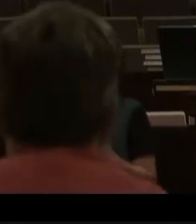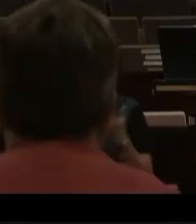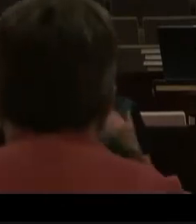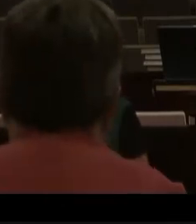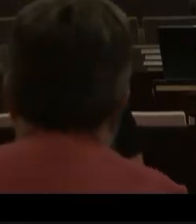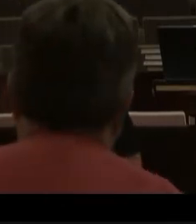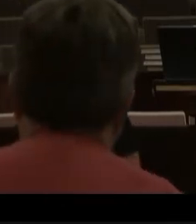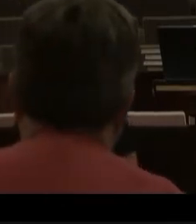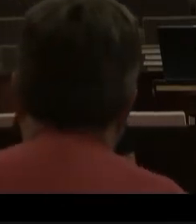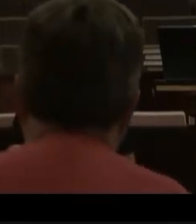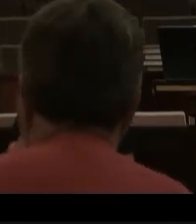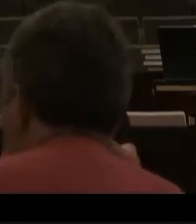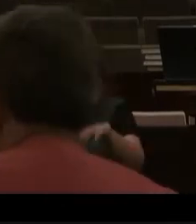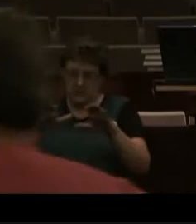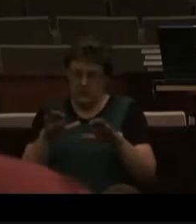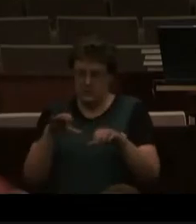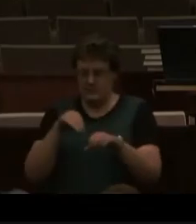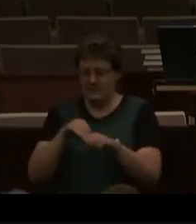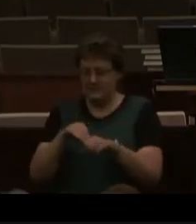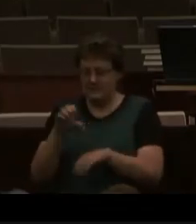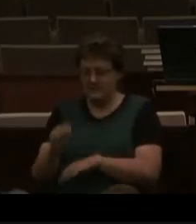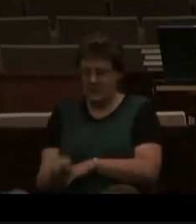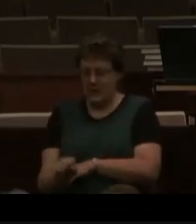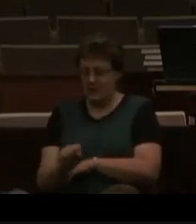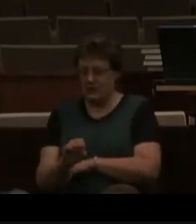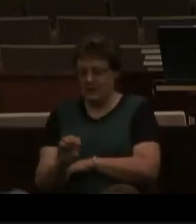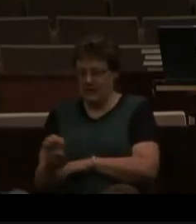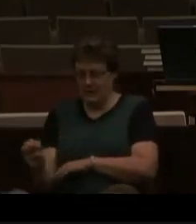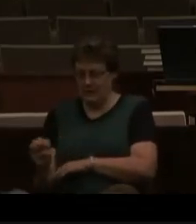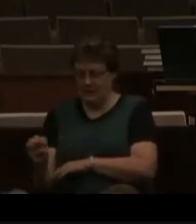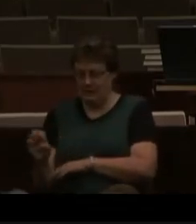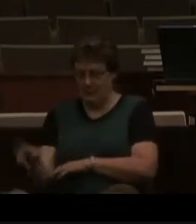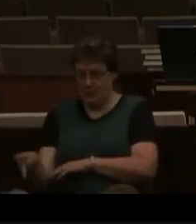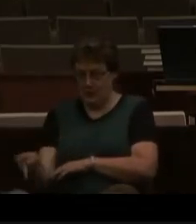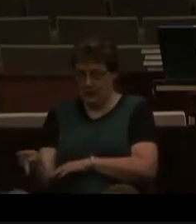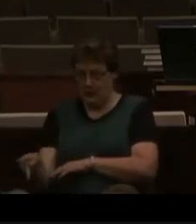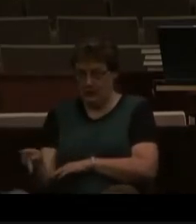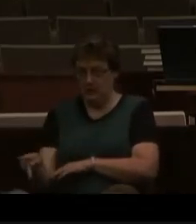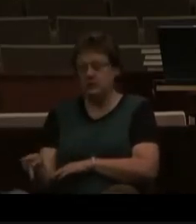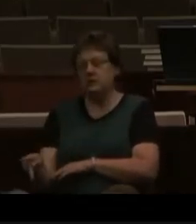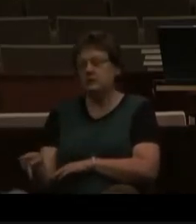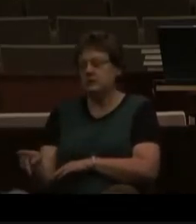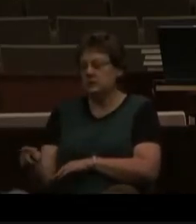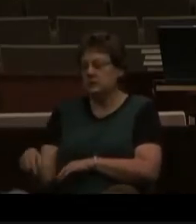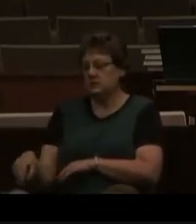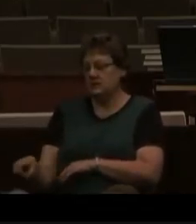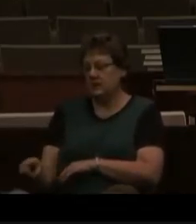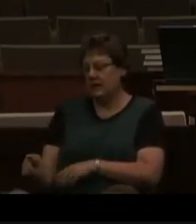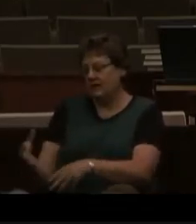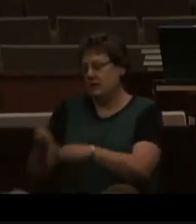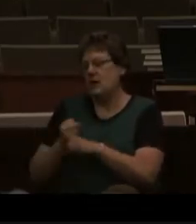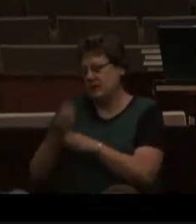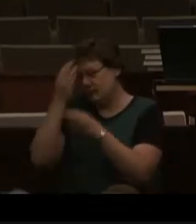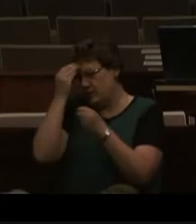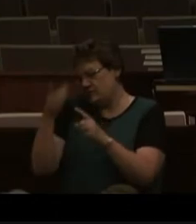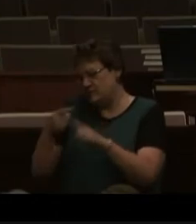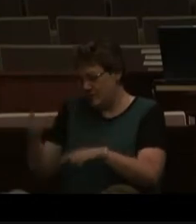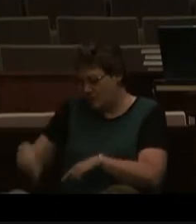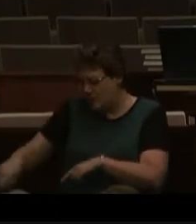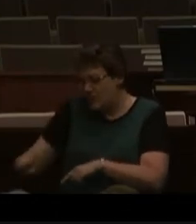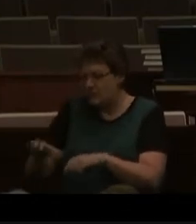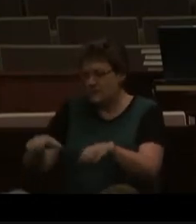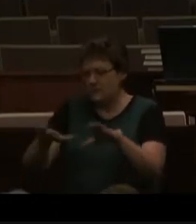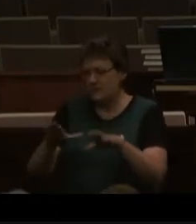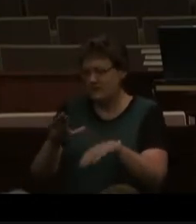cemeteries over in southeast Portland that were information was put. They got information from those cemeteries about